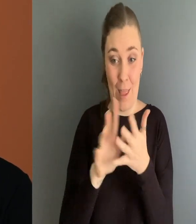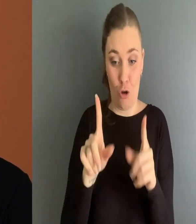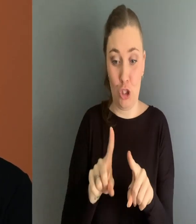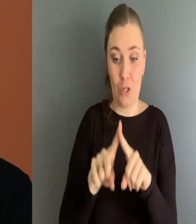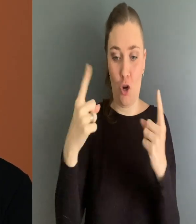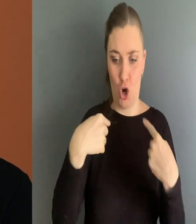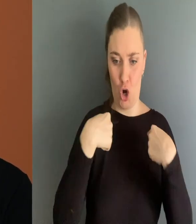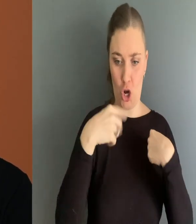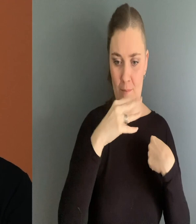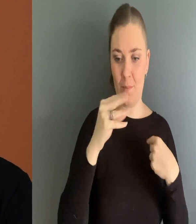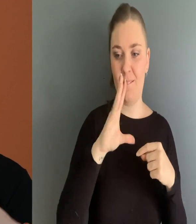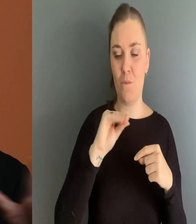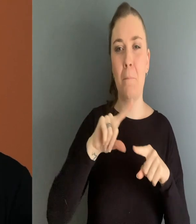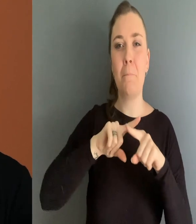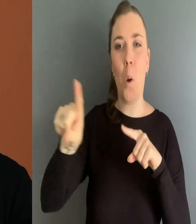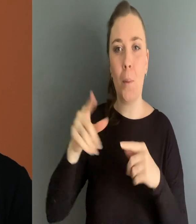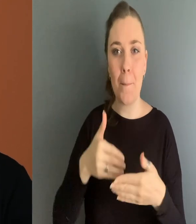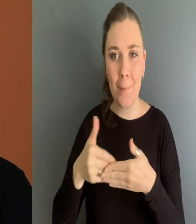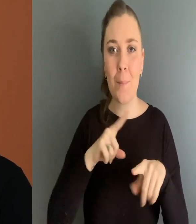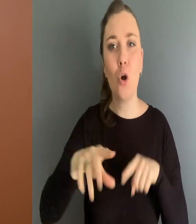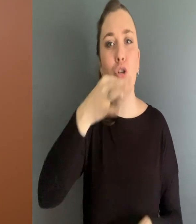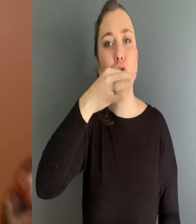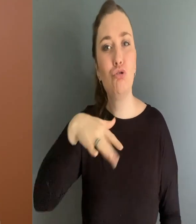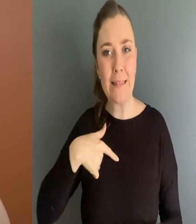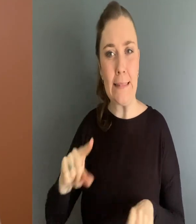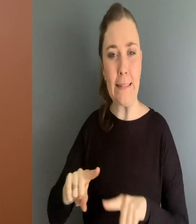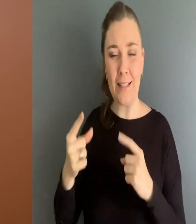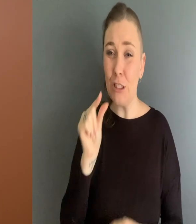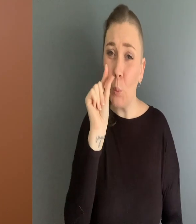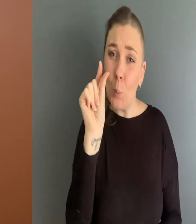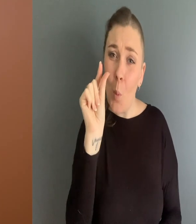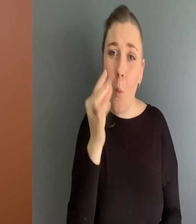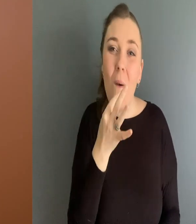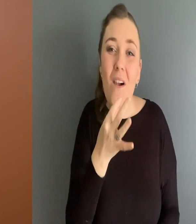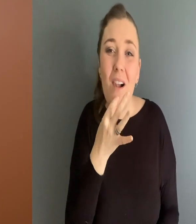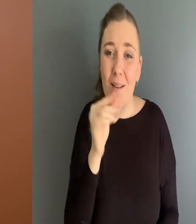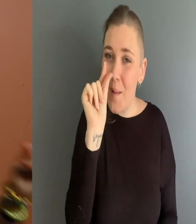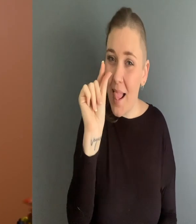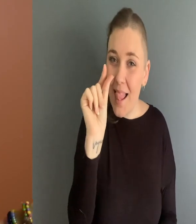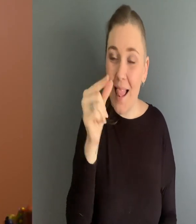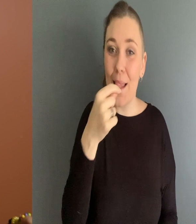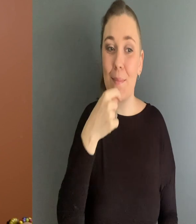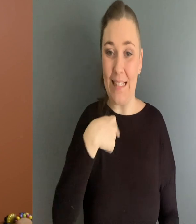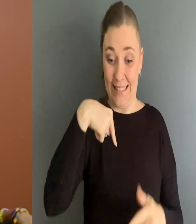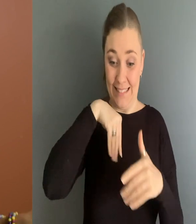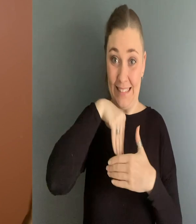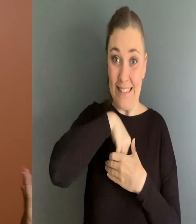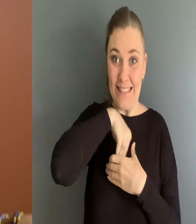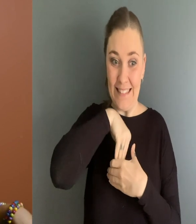am from most babies and most kids so that tiny little bit of me that's inside